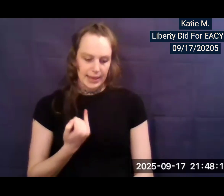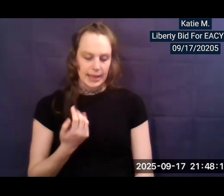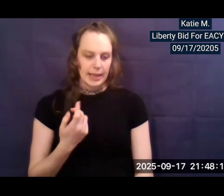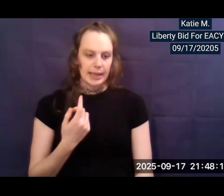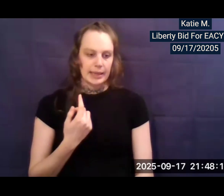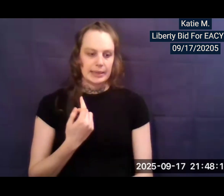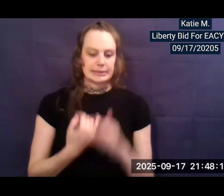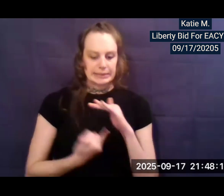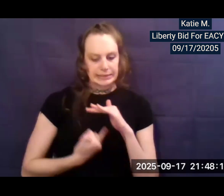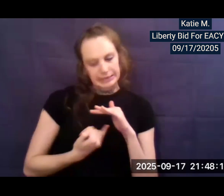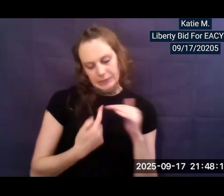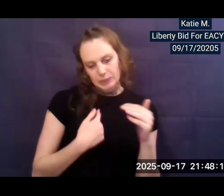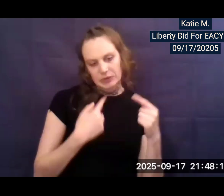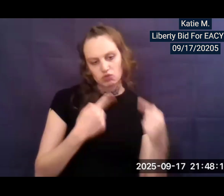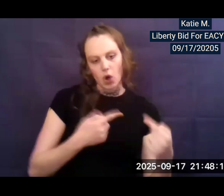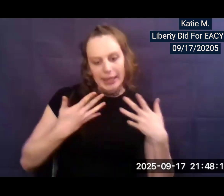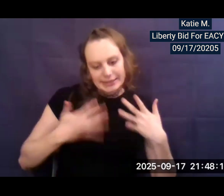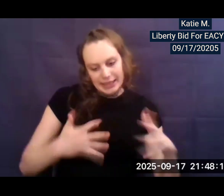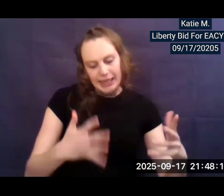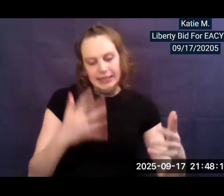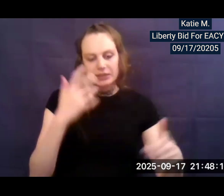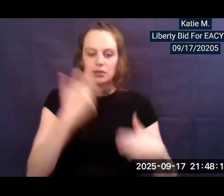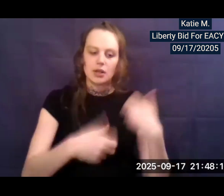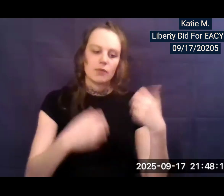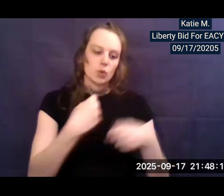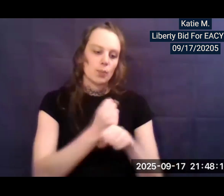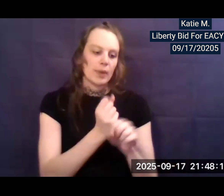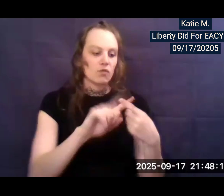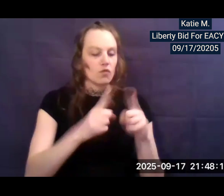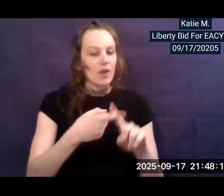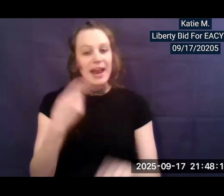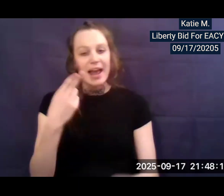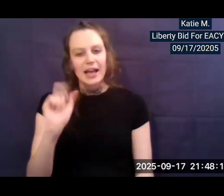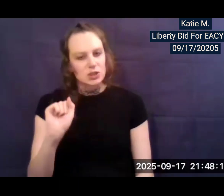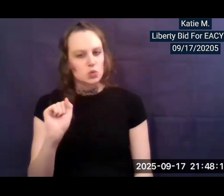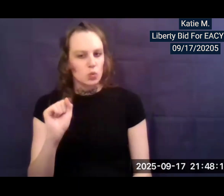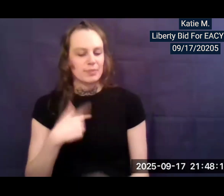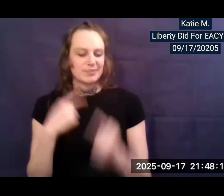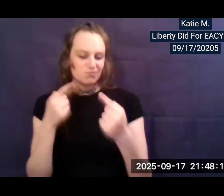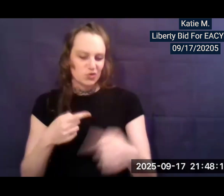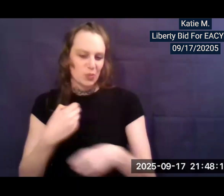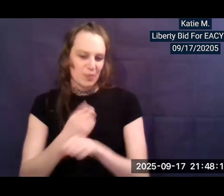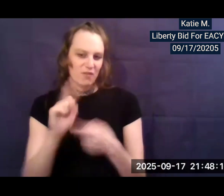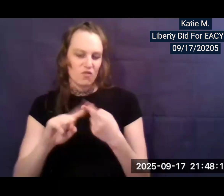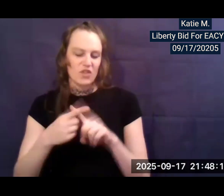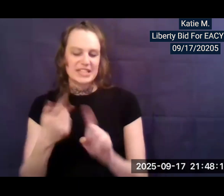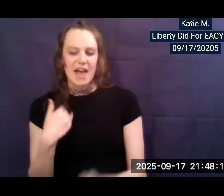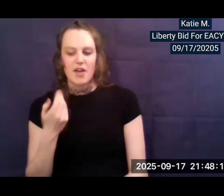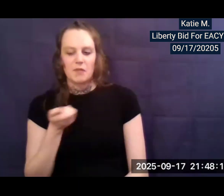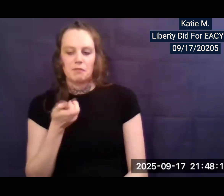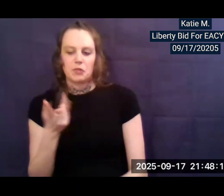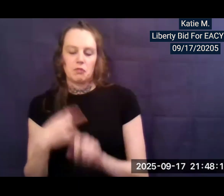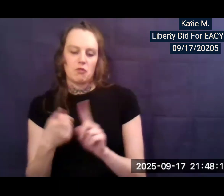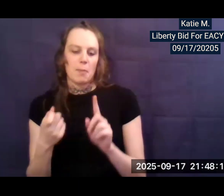friends. High school was like a little hard for me like to make friends. I had some friends from grade school, but like I always felt like I needed to have